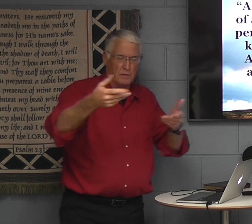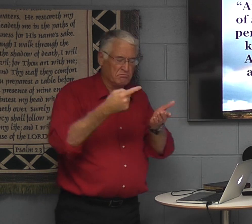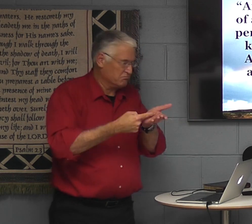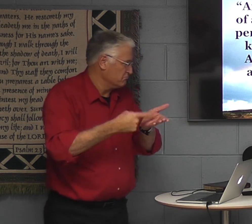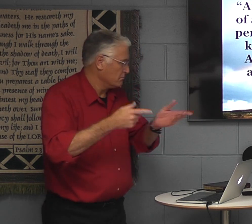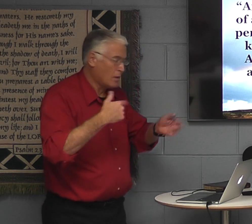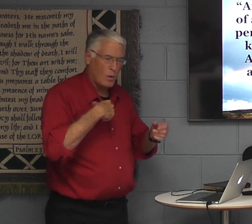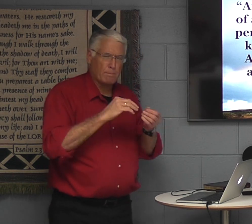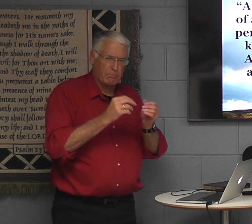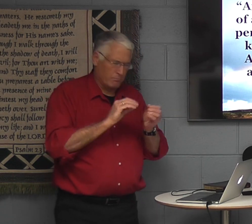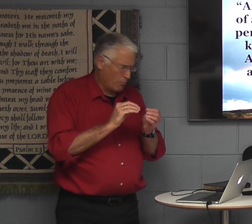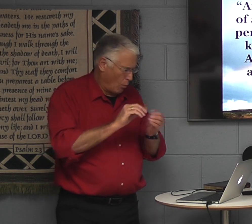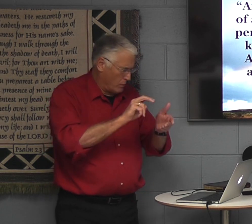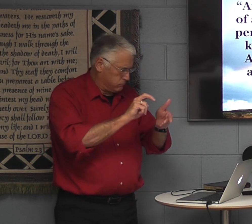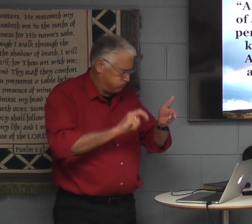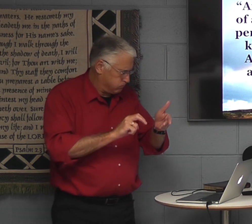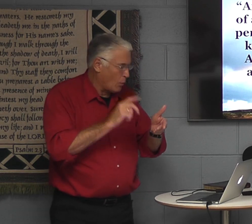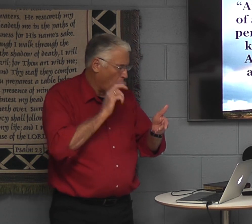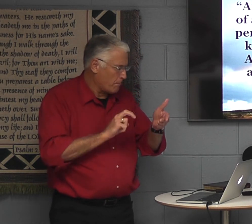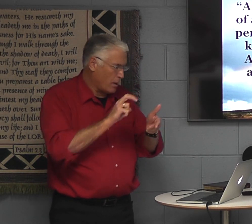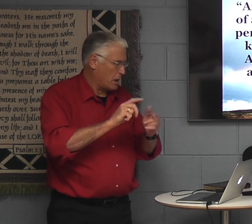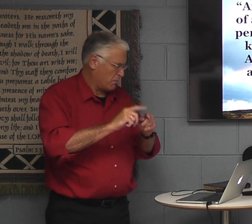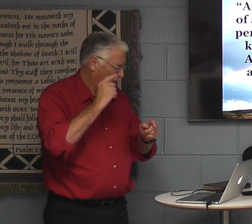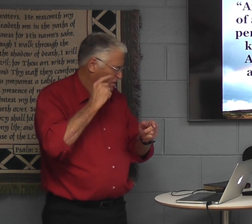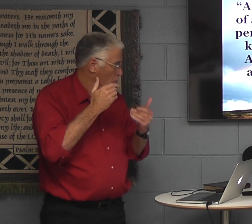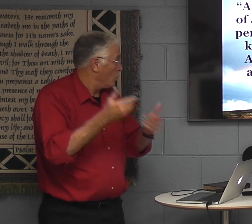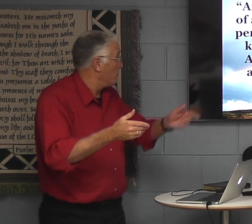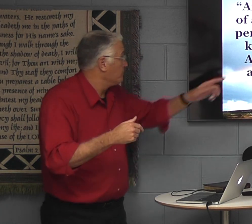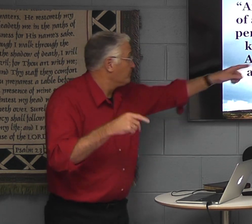Okay, so we'll go ahead and discuss that. So there's more.